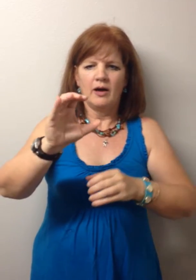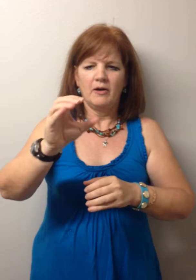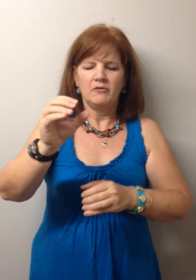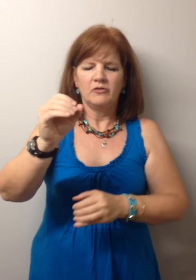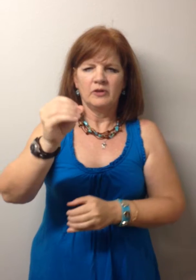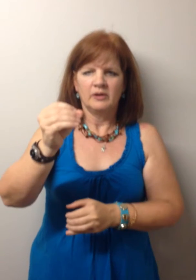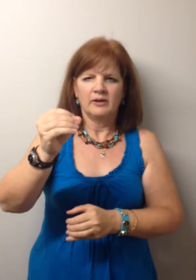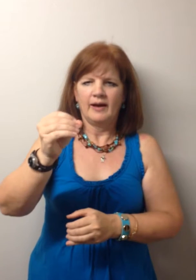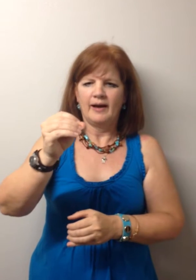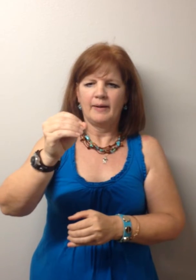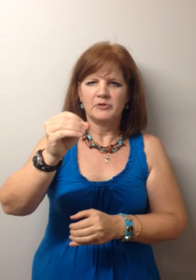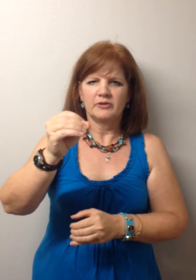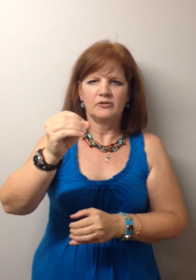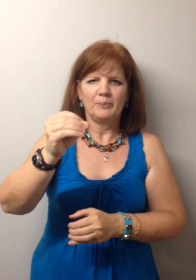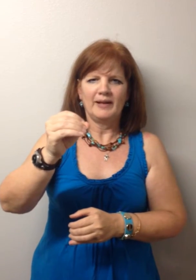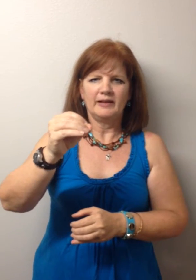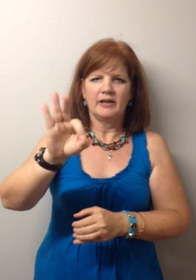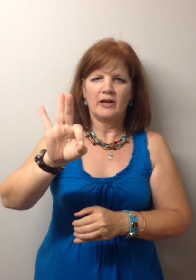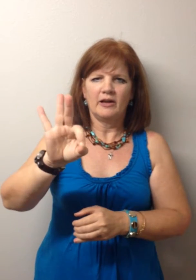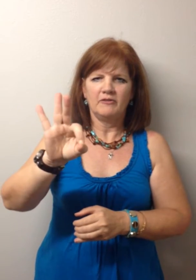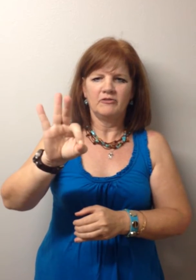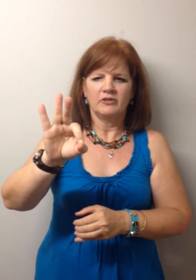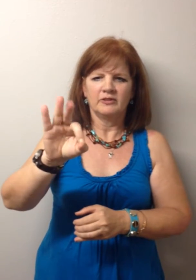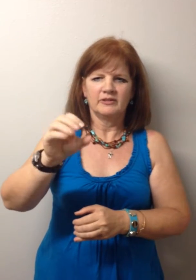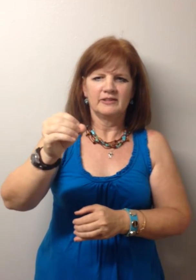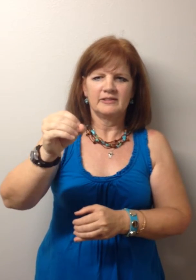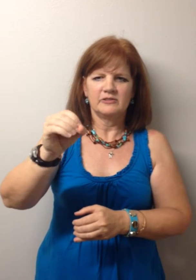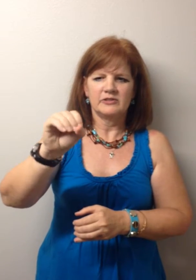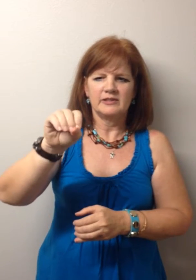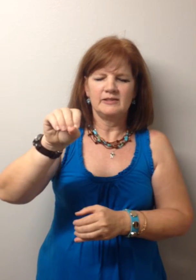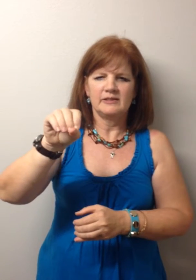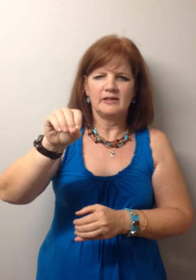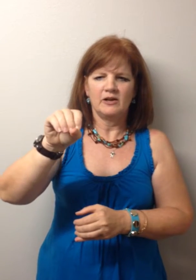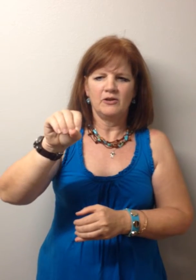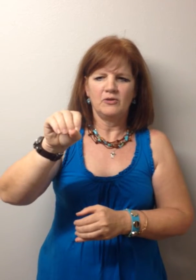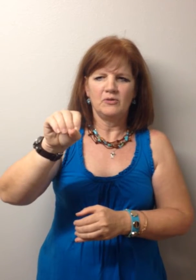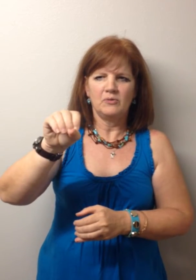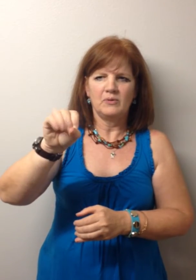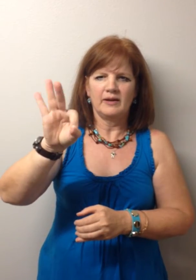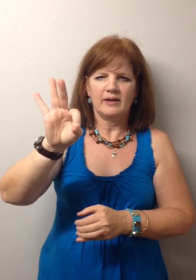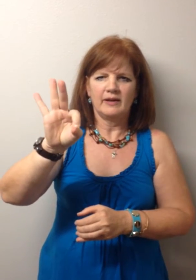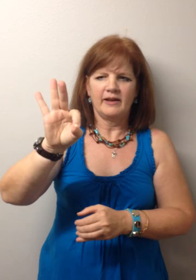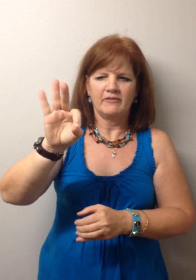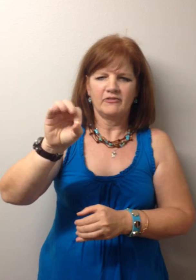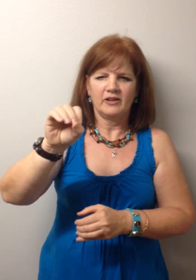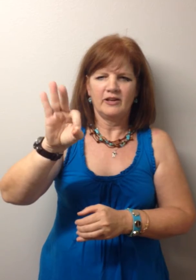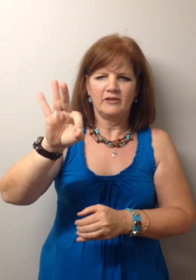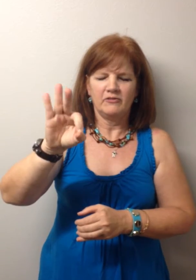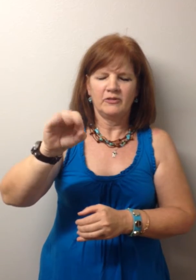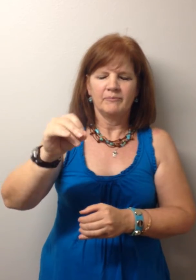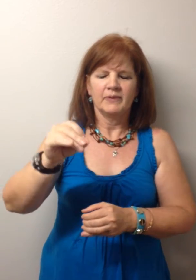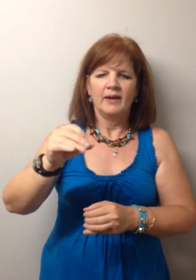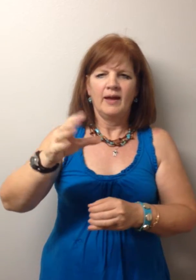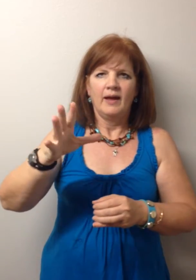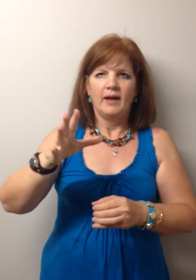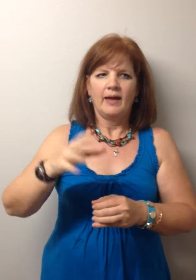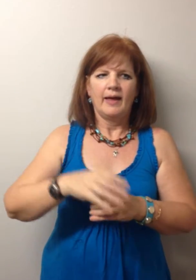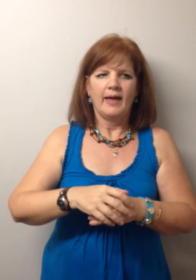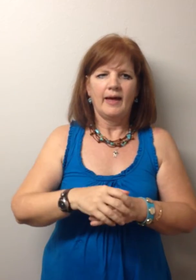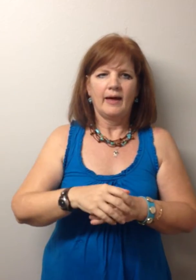Of, I'm just going to spell it of, because it's just easy, O-F, of.